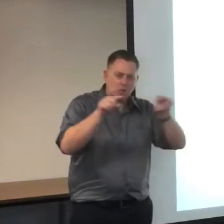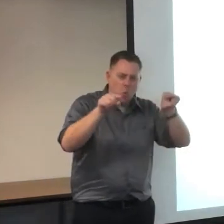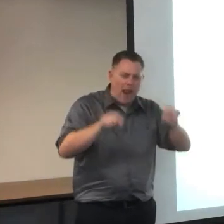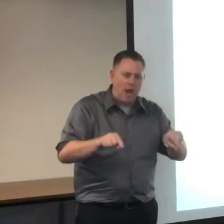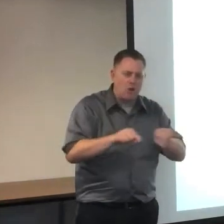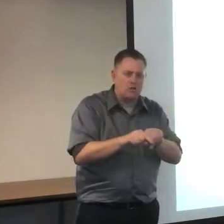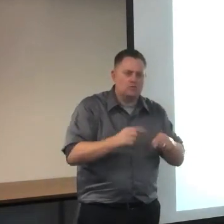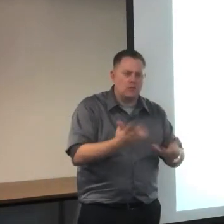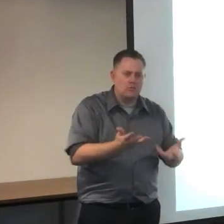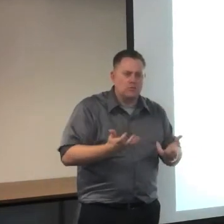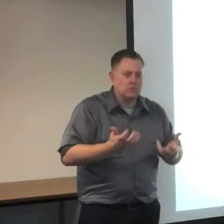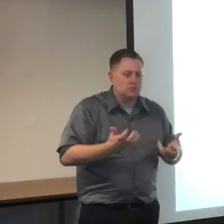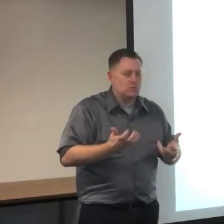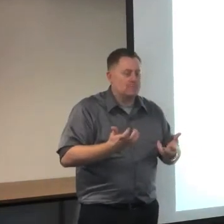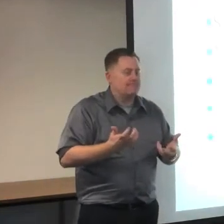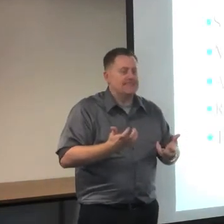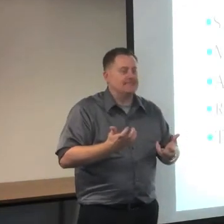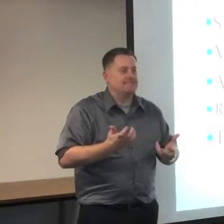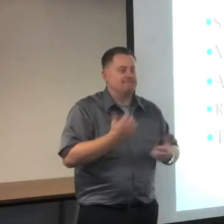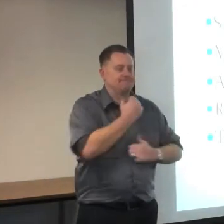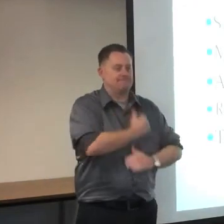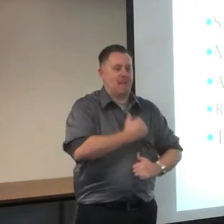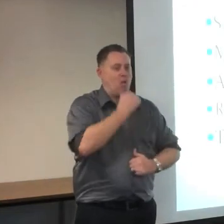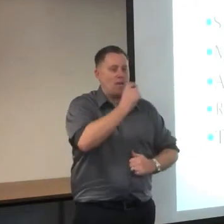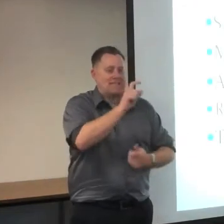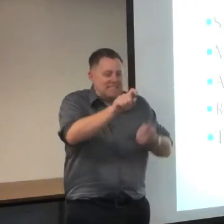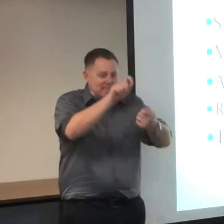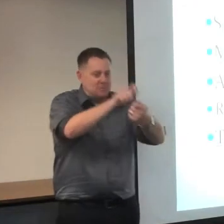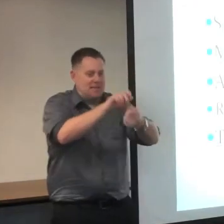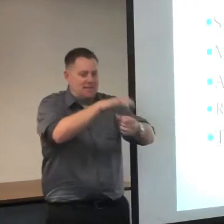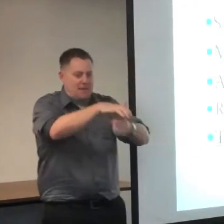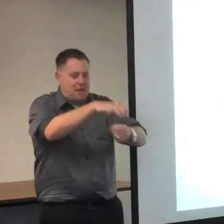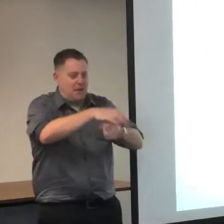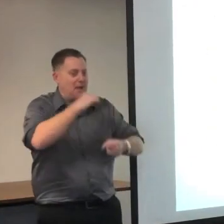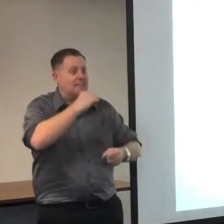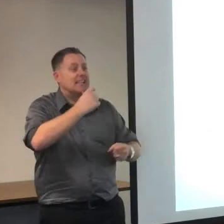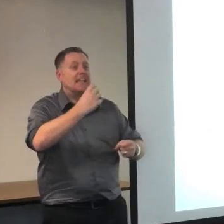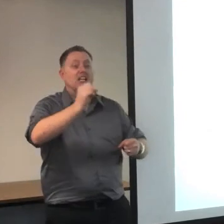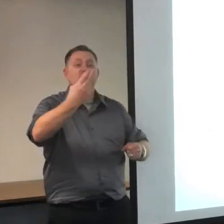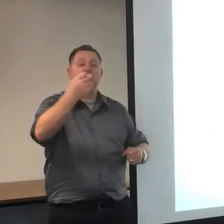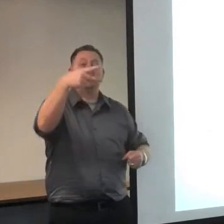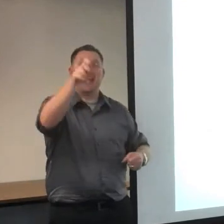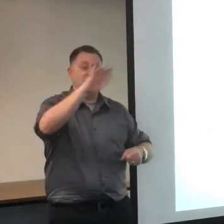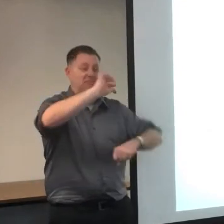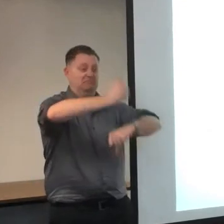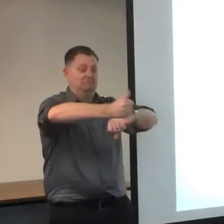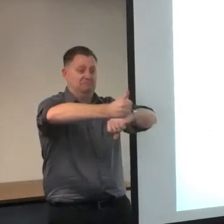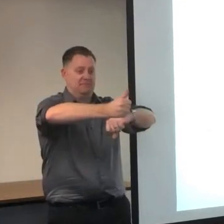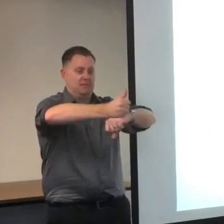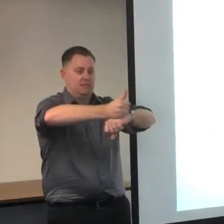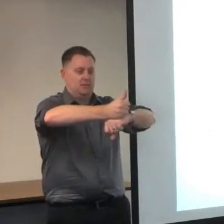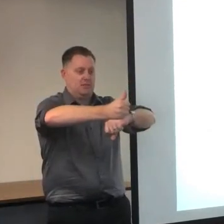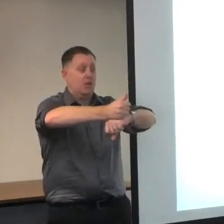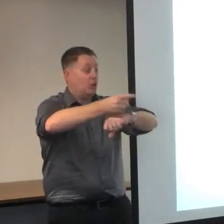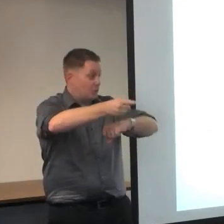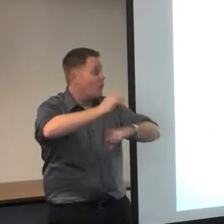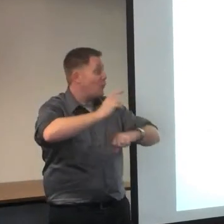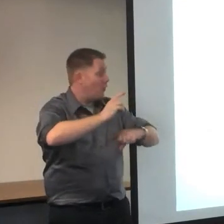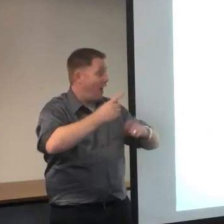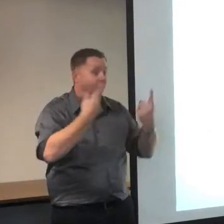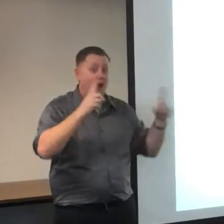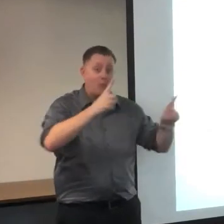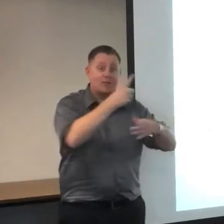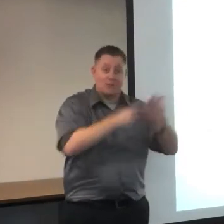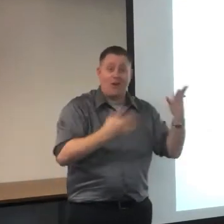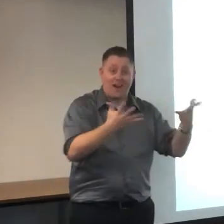Well, then I wasn't specific enough. So everyone in here that drew a shape accomplished what